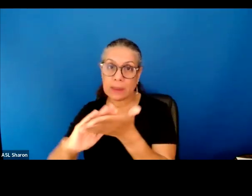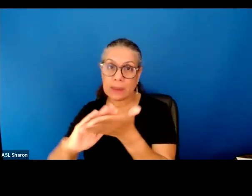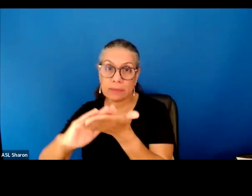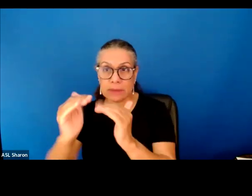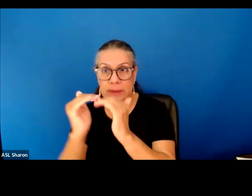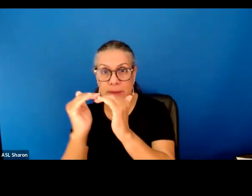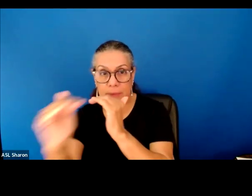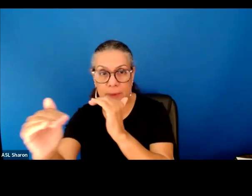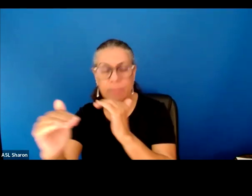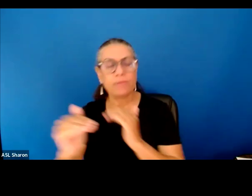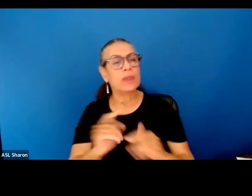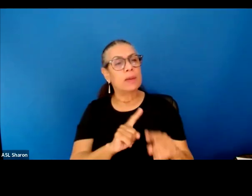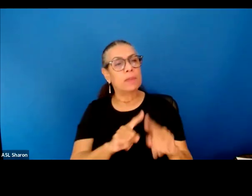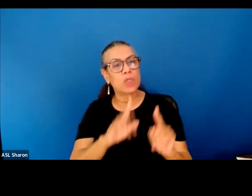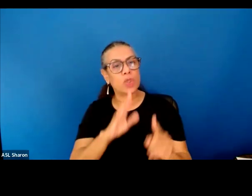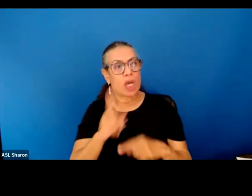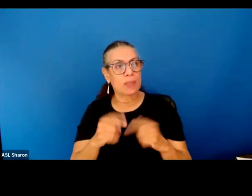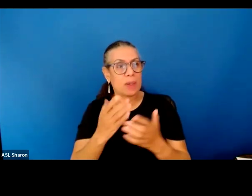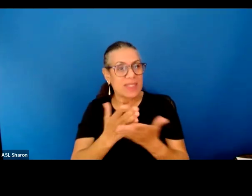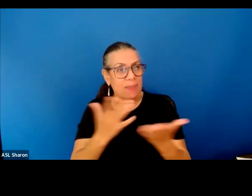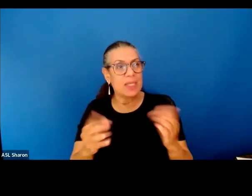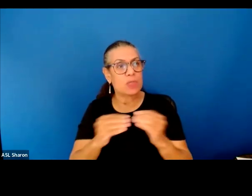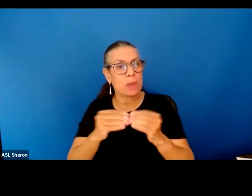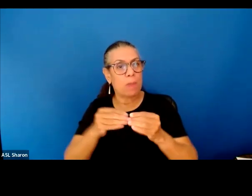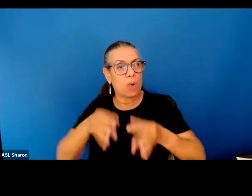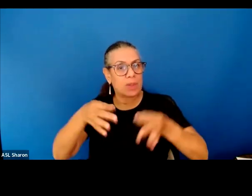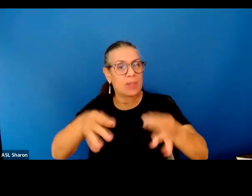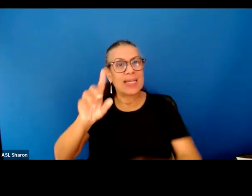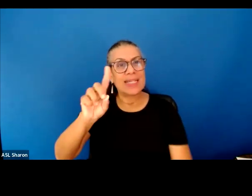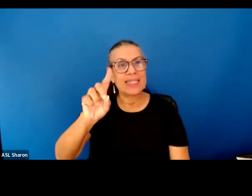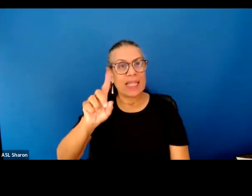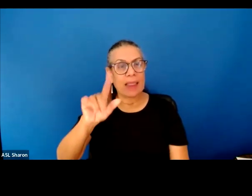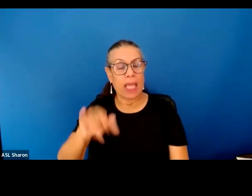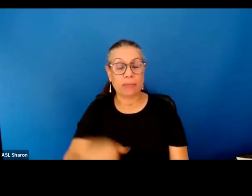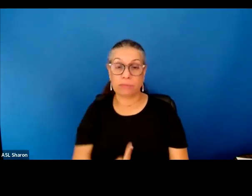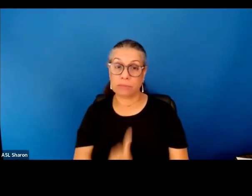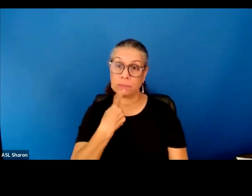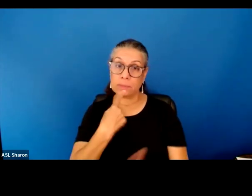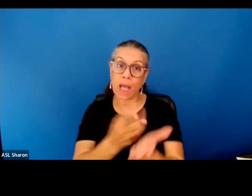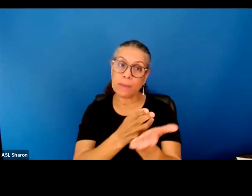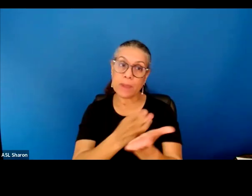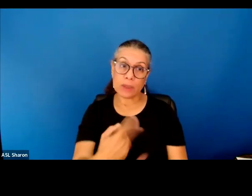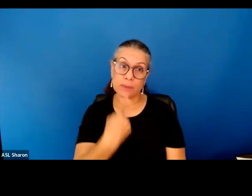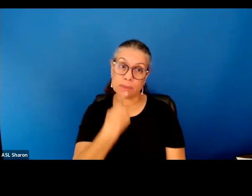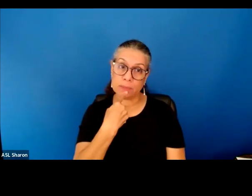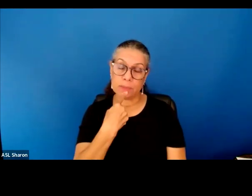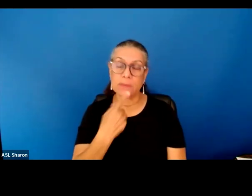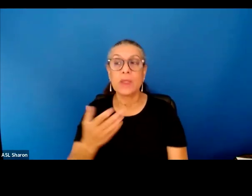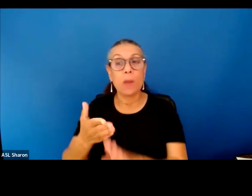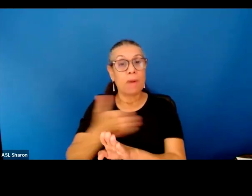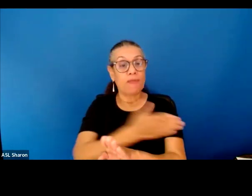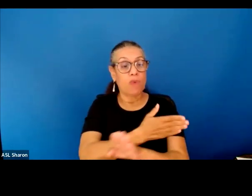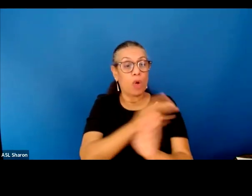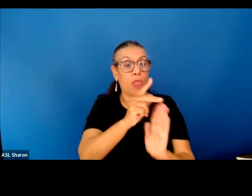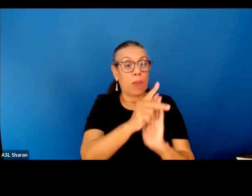would involve even further delay. That is very dismaying to hear. Before the policy was